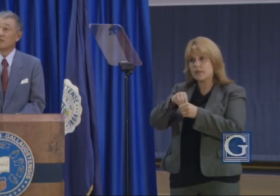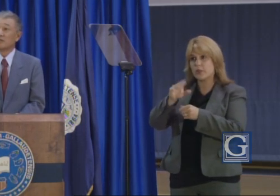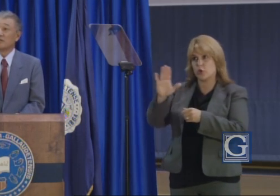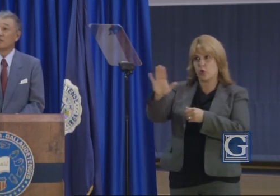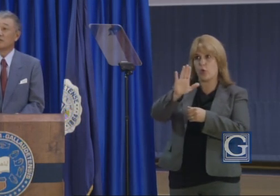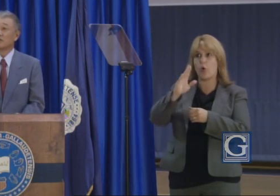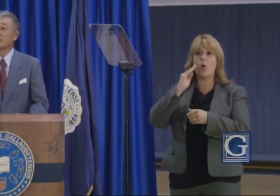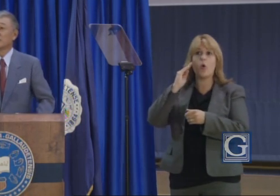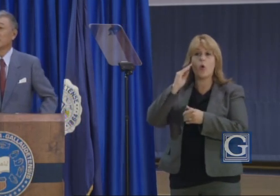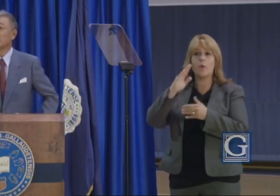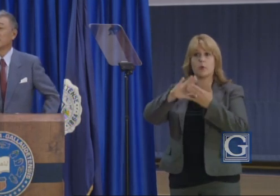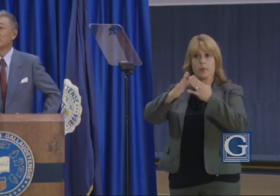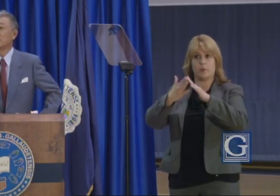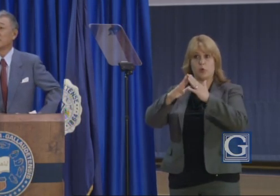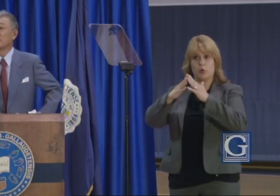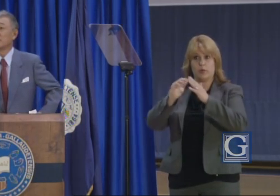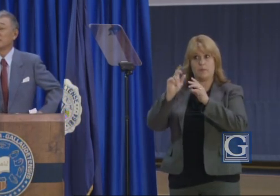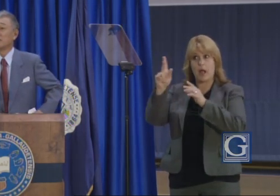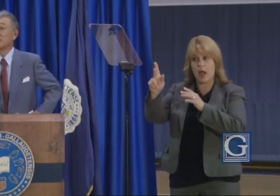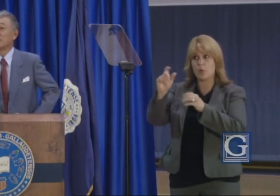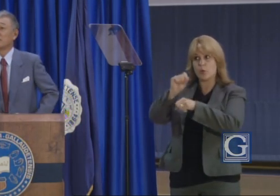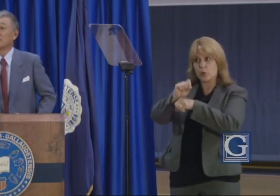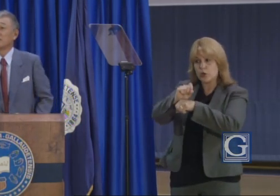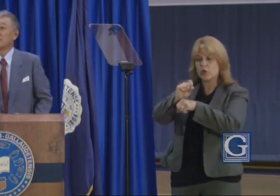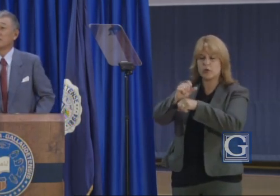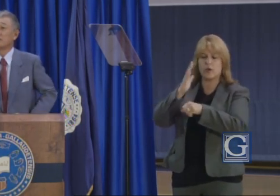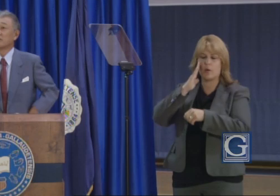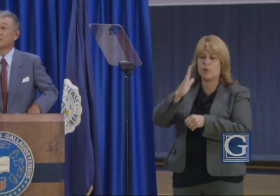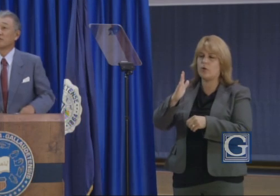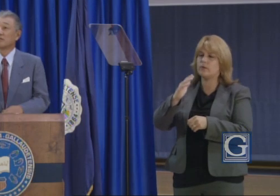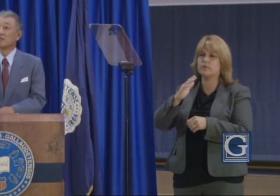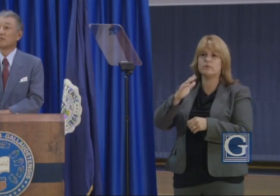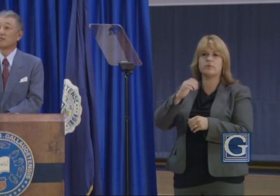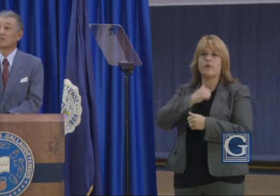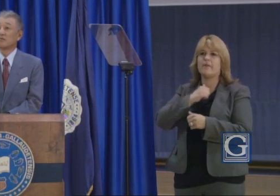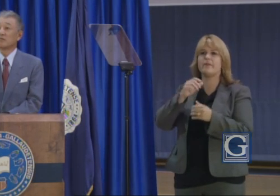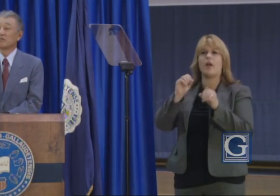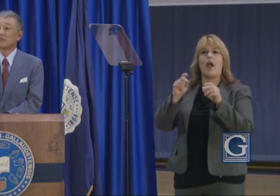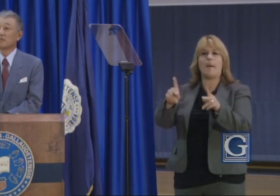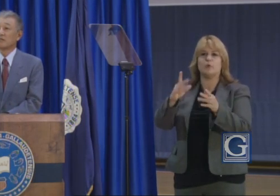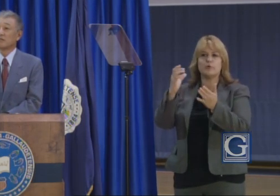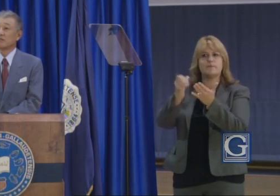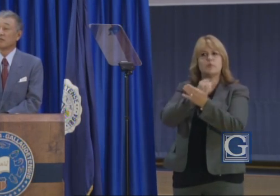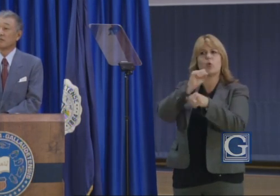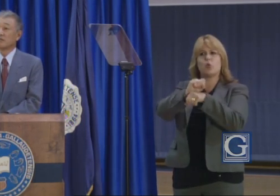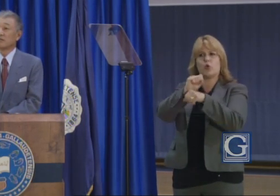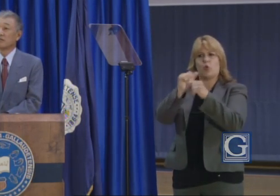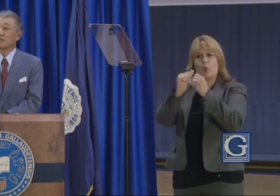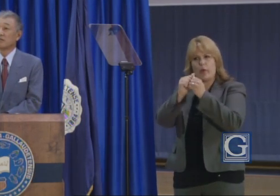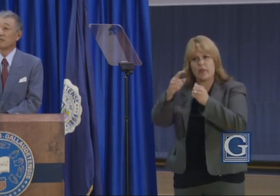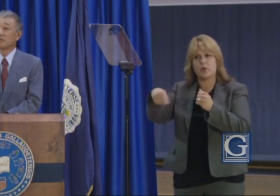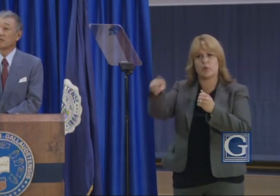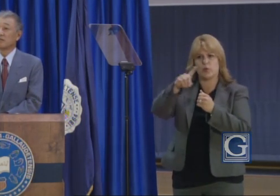community, I would love to have the opportunity to work alongside of you to see this realized.